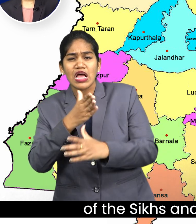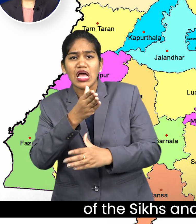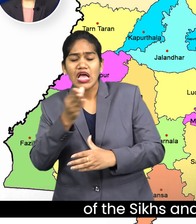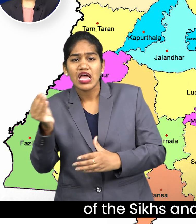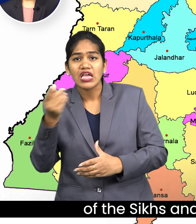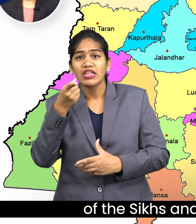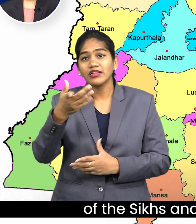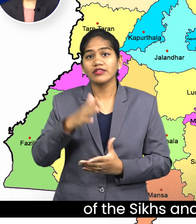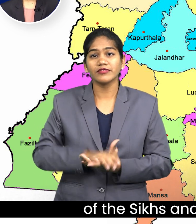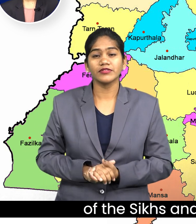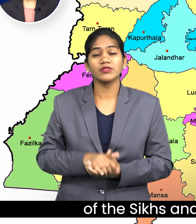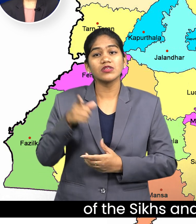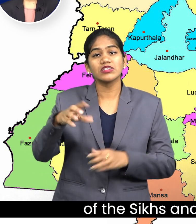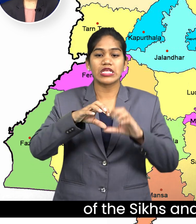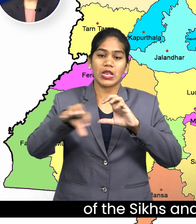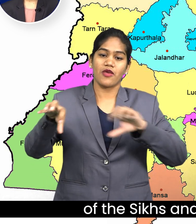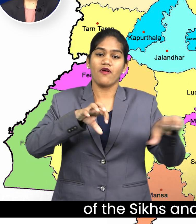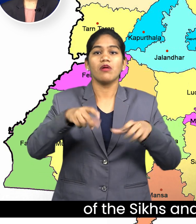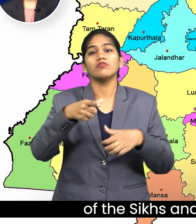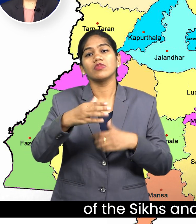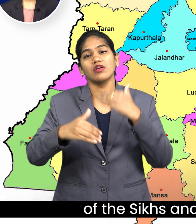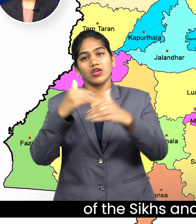alienation.